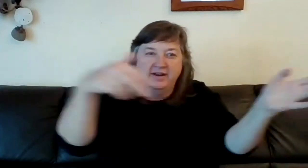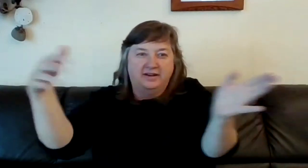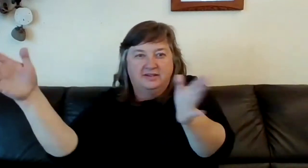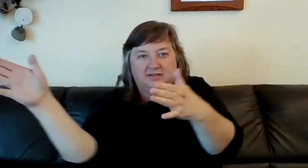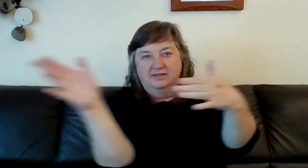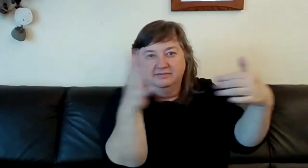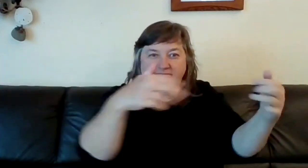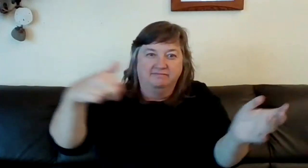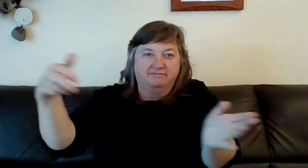Wind.